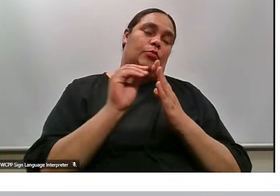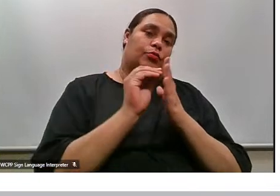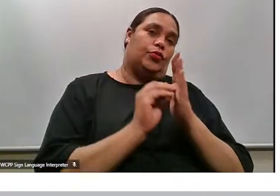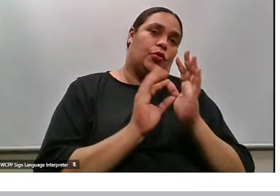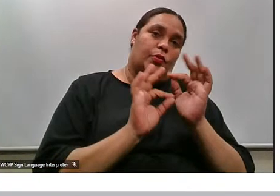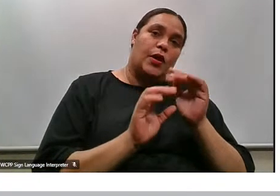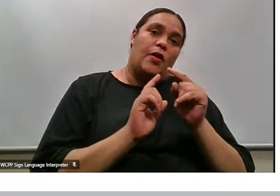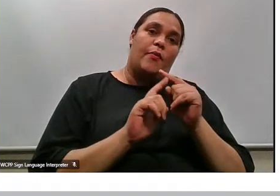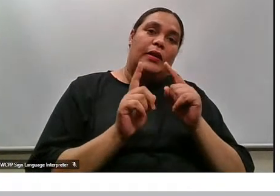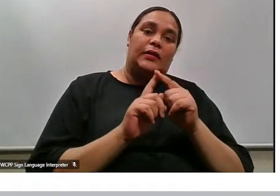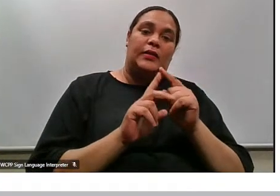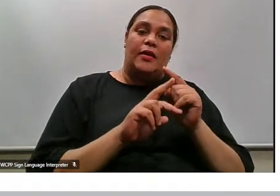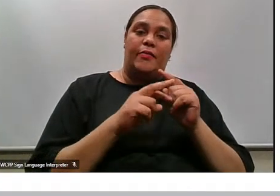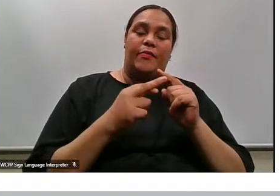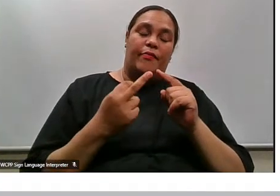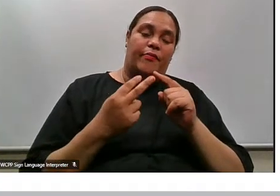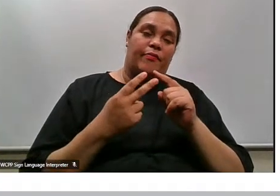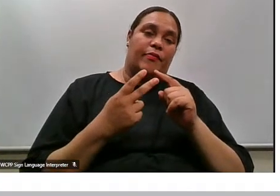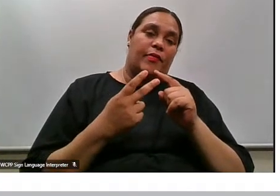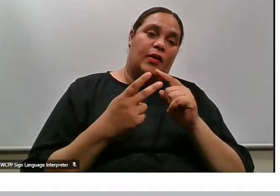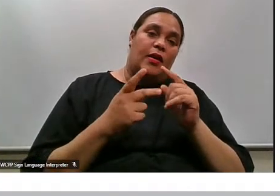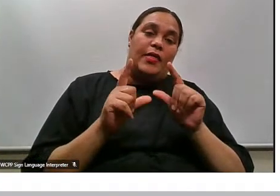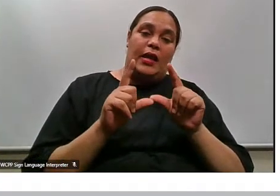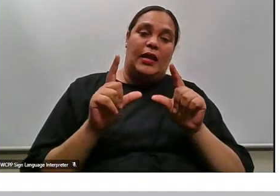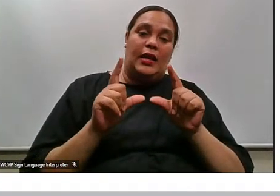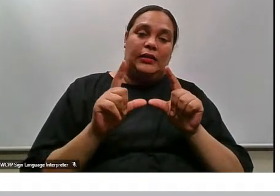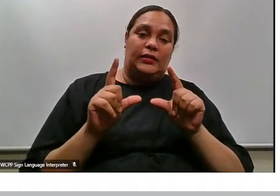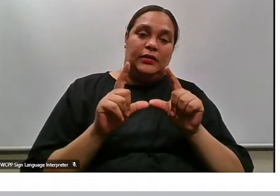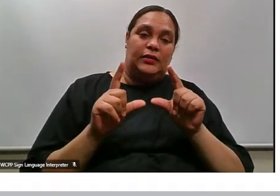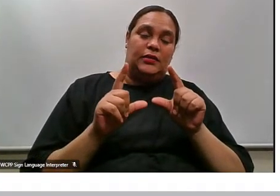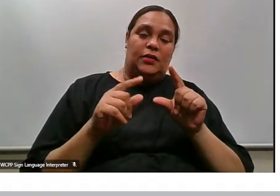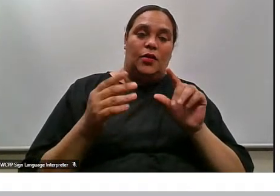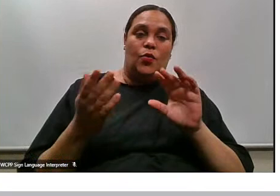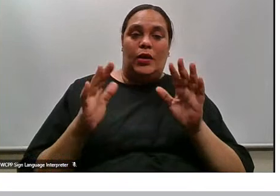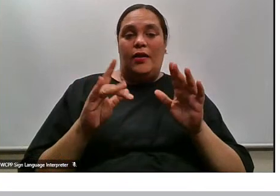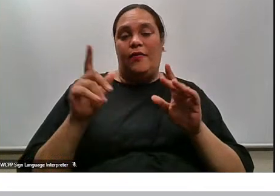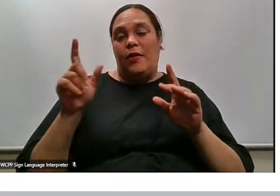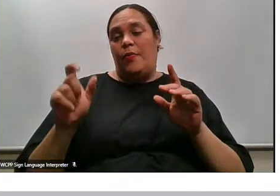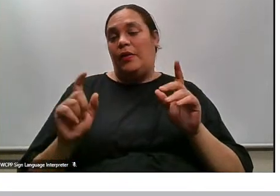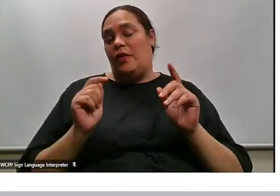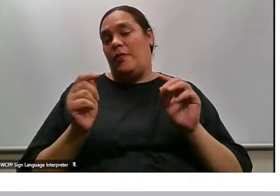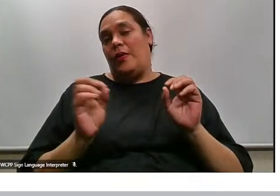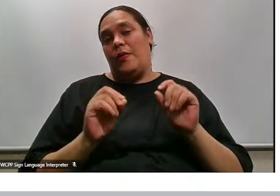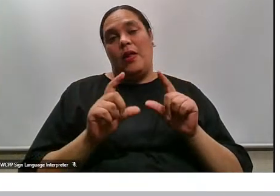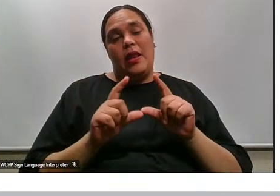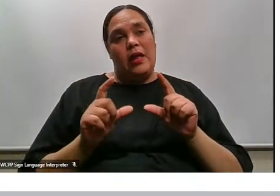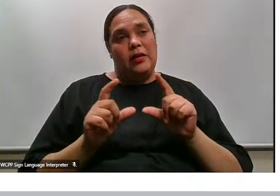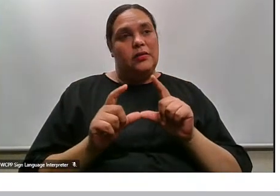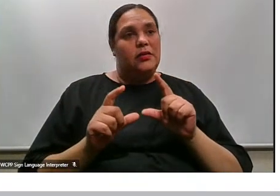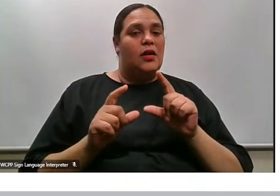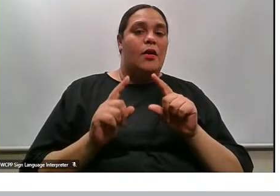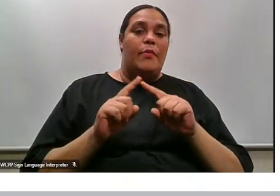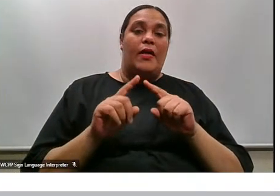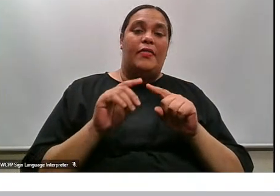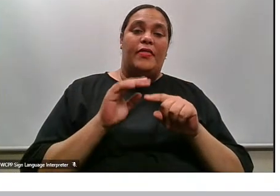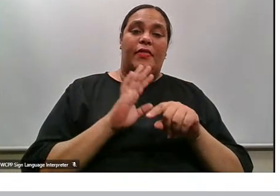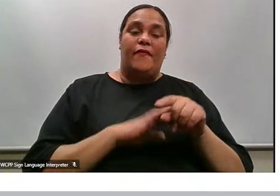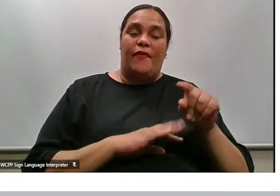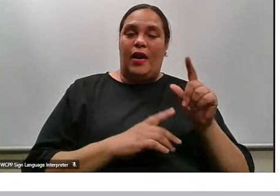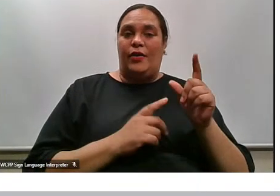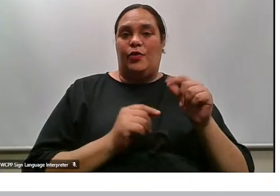whereby the license dies, either the person doesn't pay the license, the fine is recoverable,